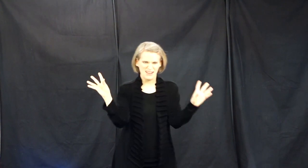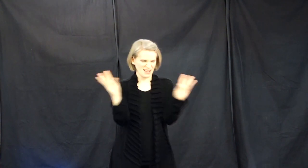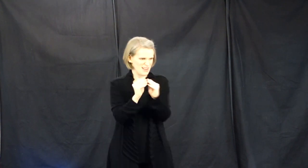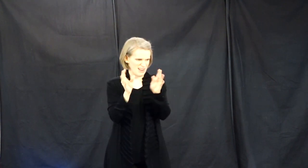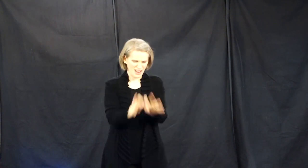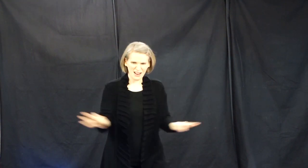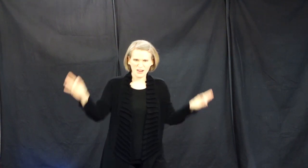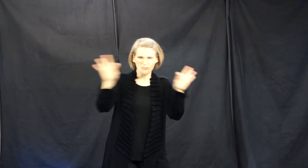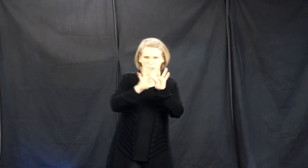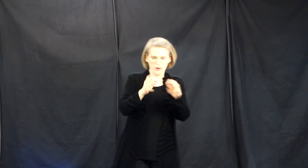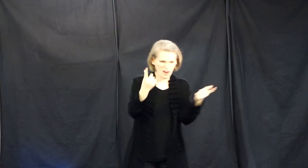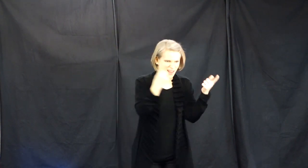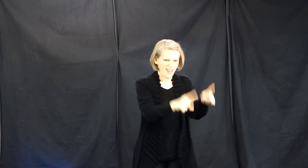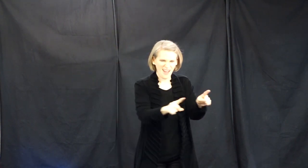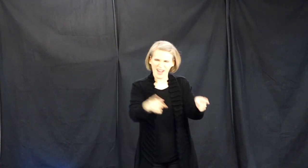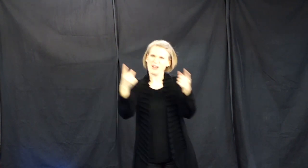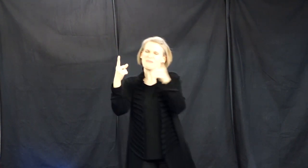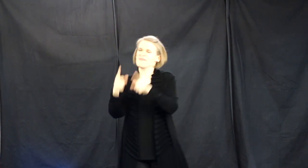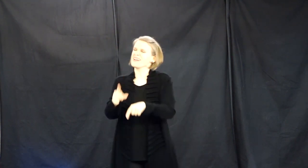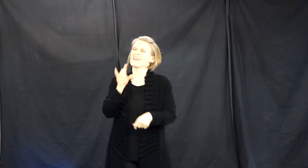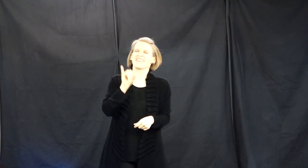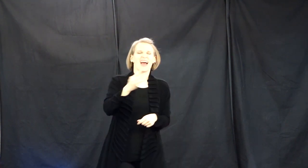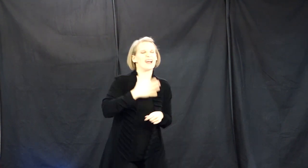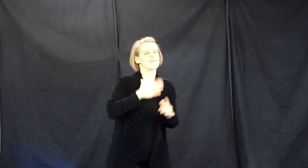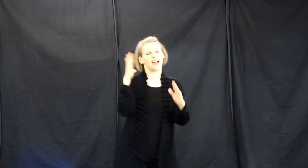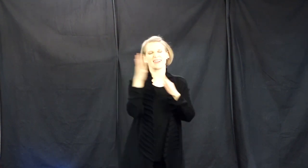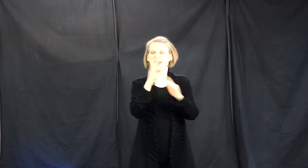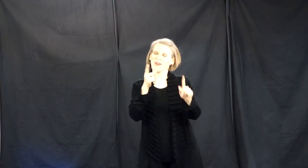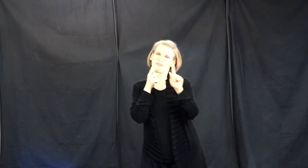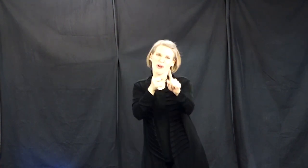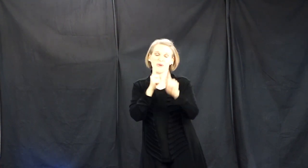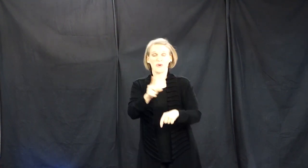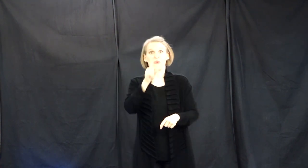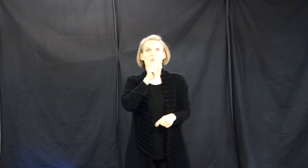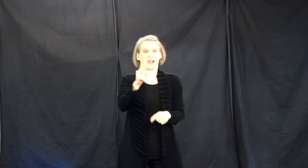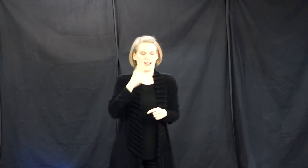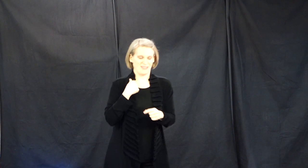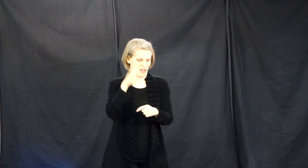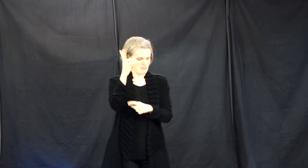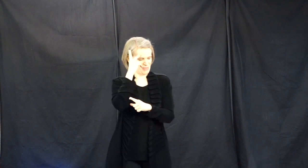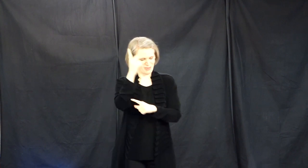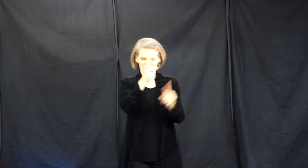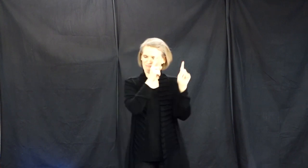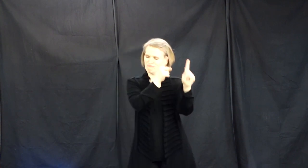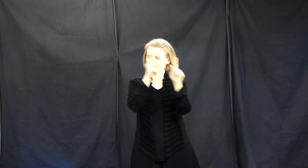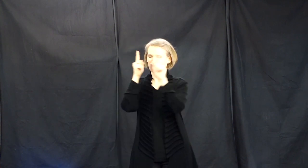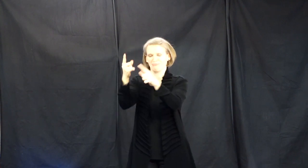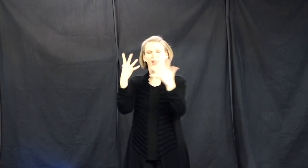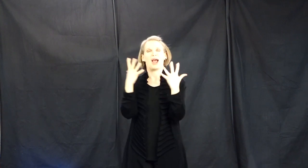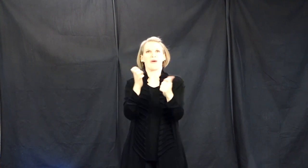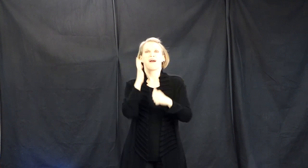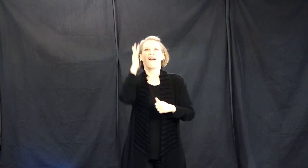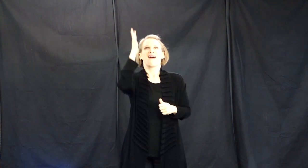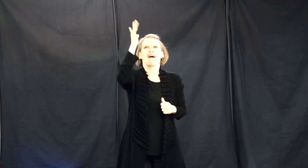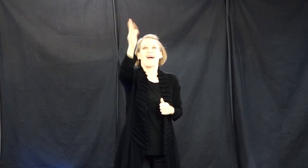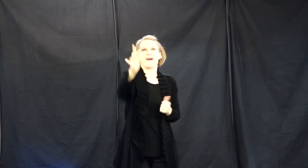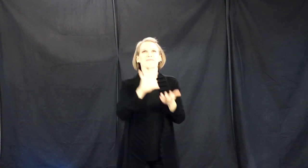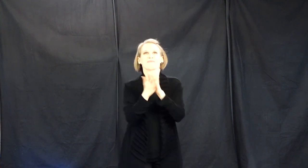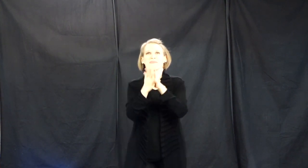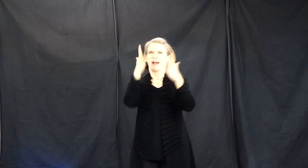it happens, the room where it happens. I wanna be in it happens, I've got to be in the room where it happens, that big